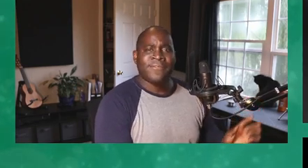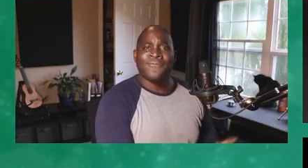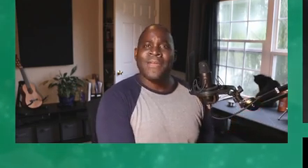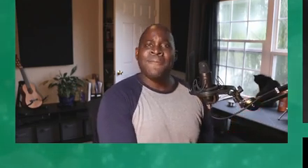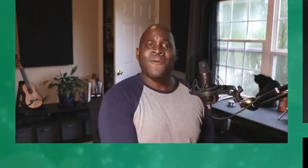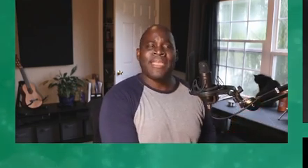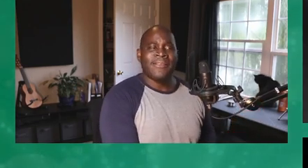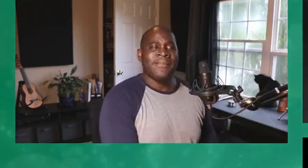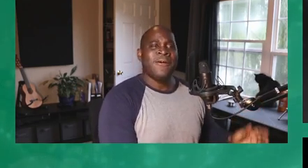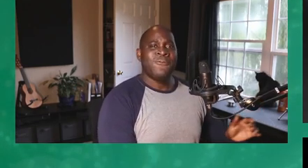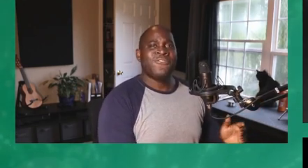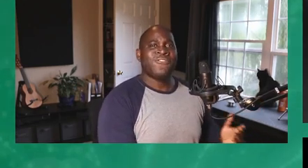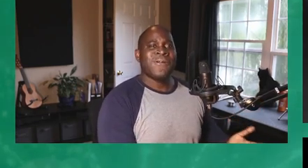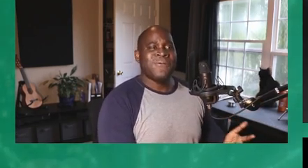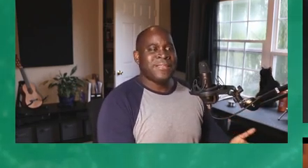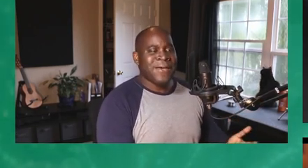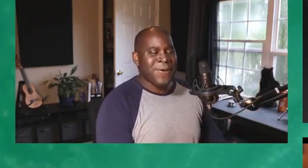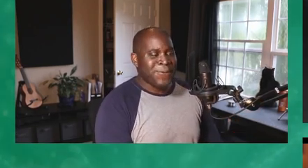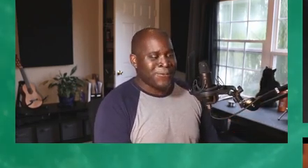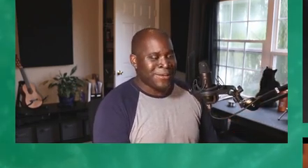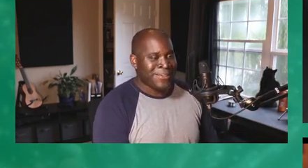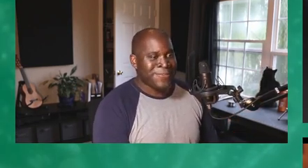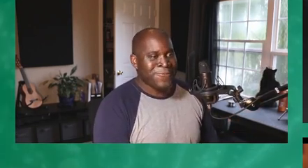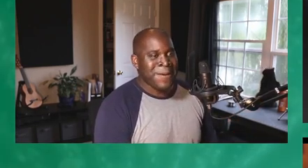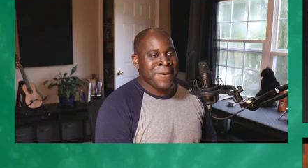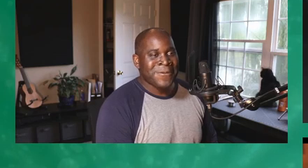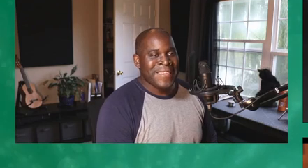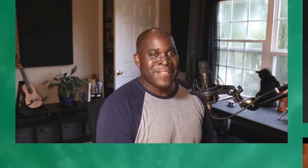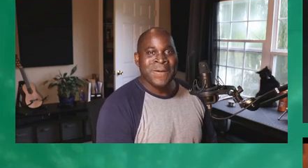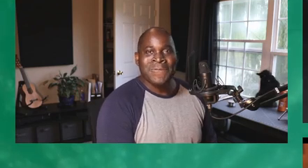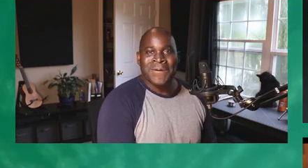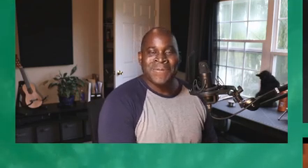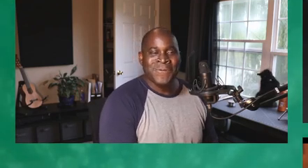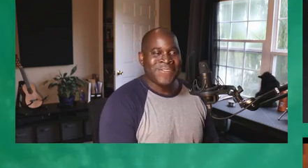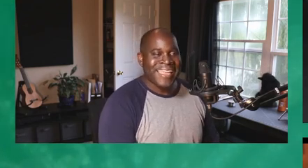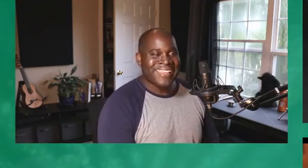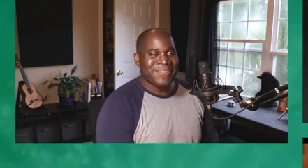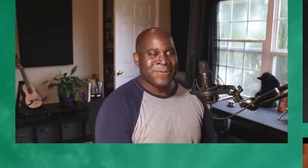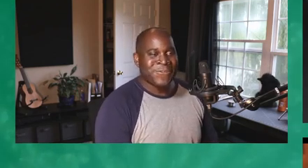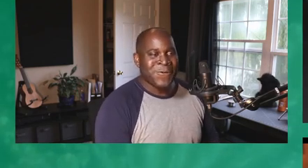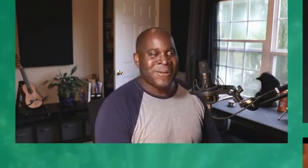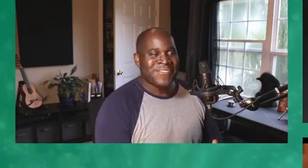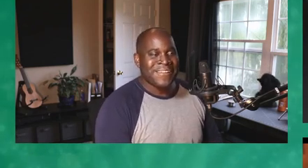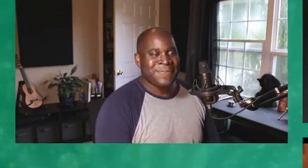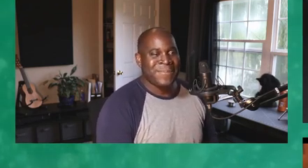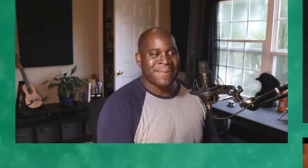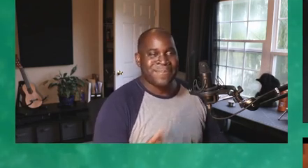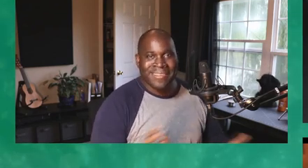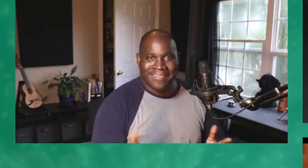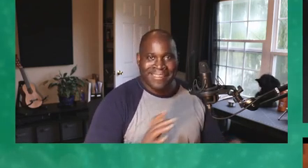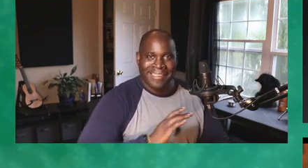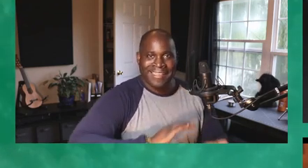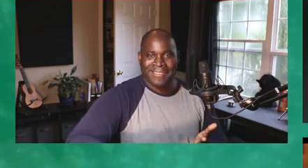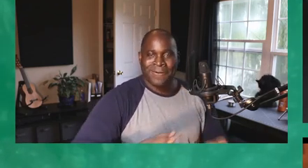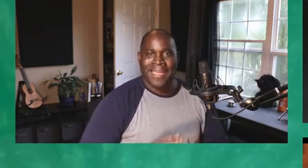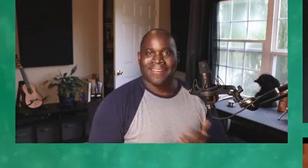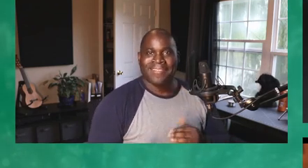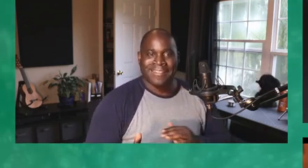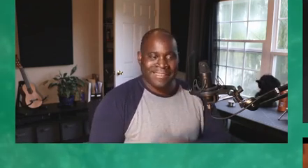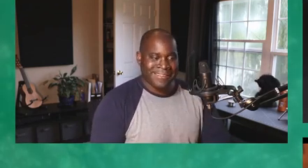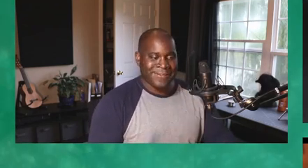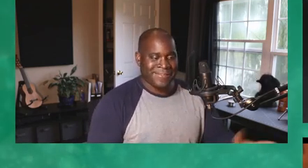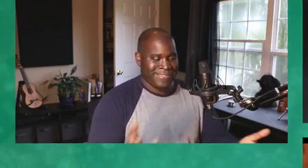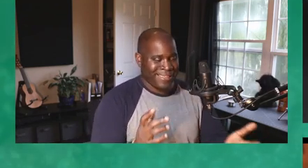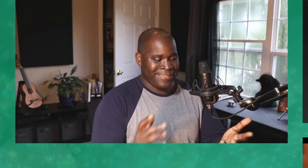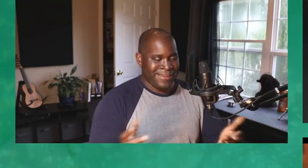show because the frame weight was so low. The frame rate was like 12 frames per second. There was so much stuff being missed in the cracks